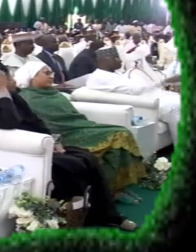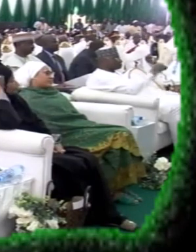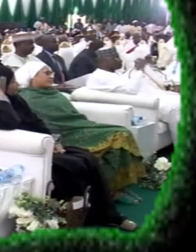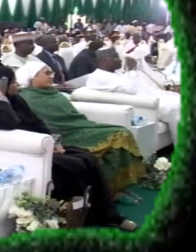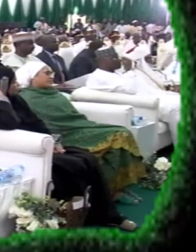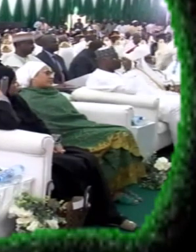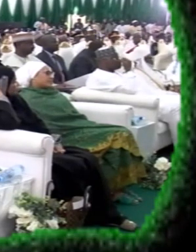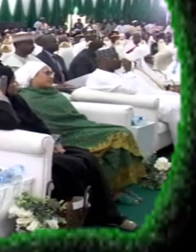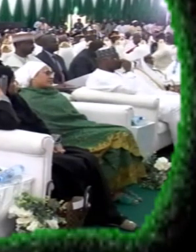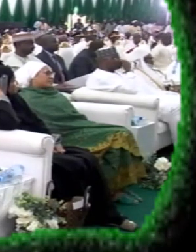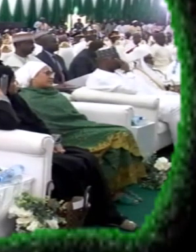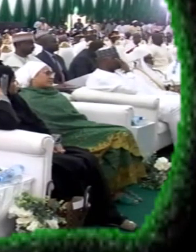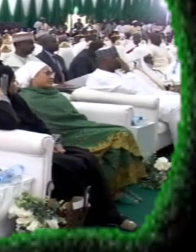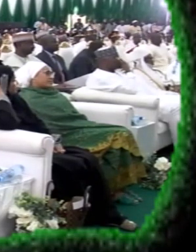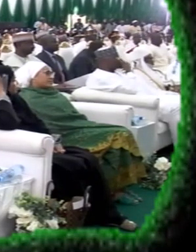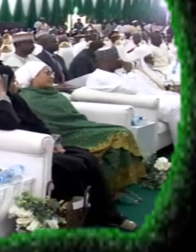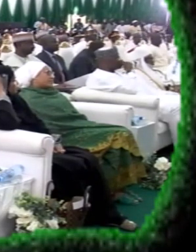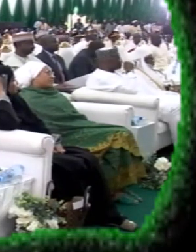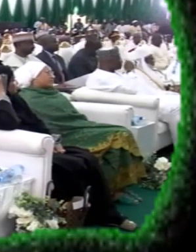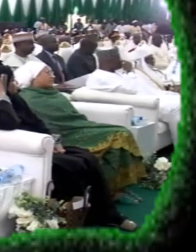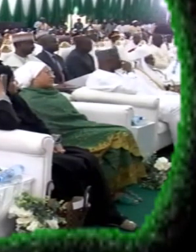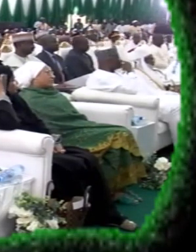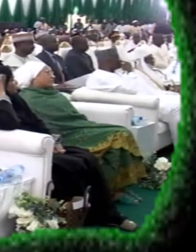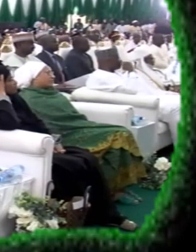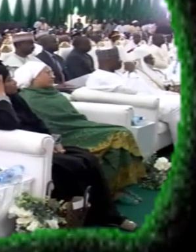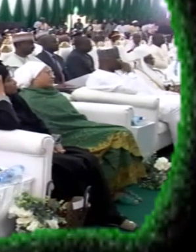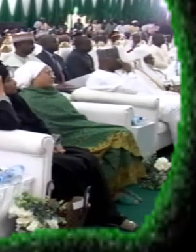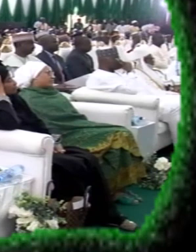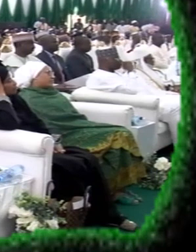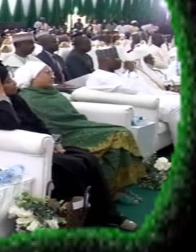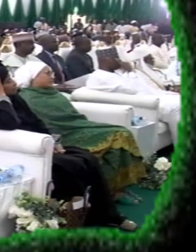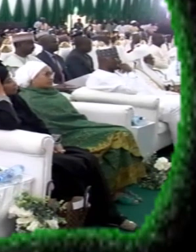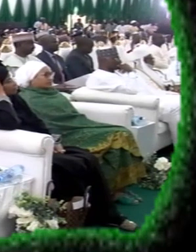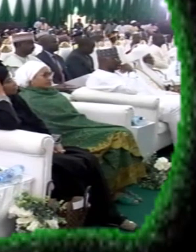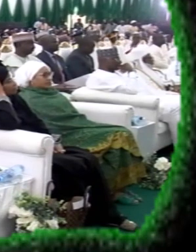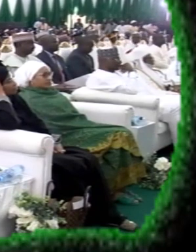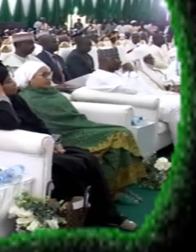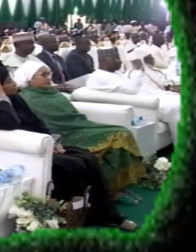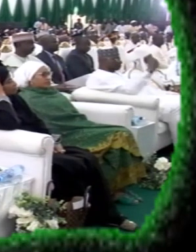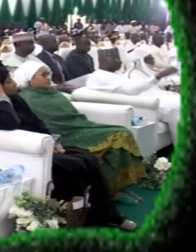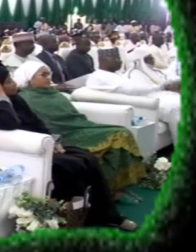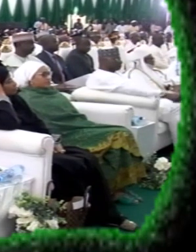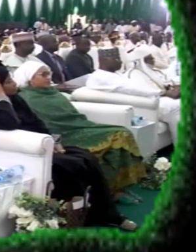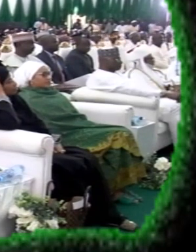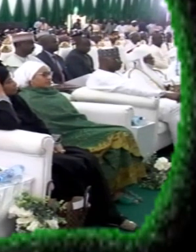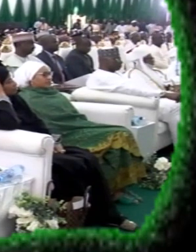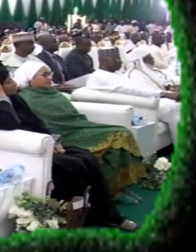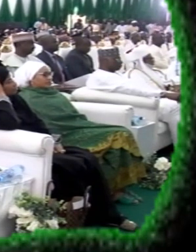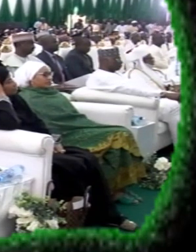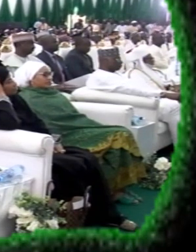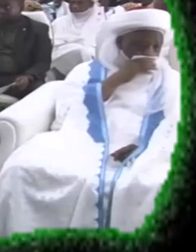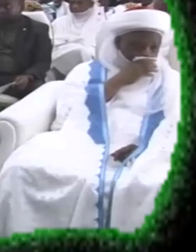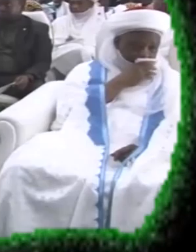Nigeria, President Muhammadu Buhari, ECFR,